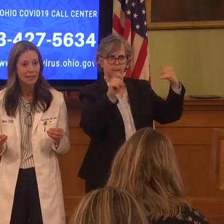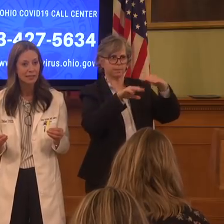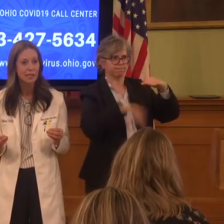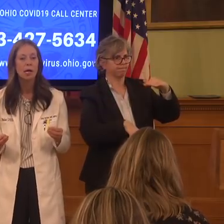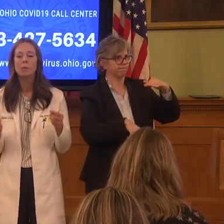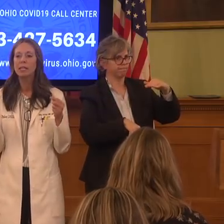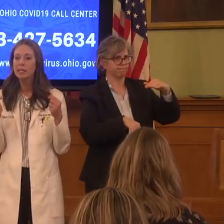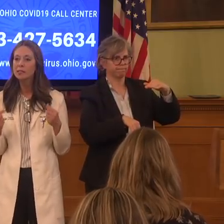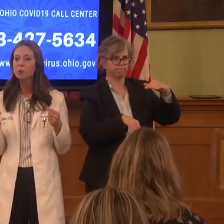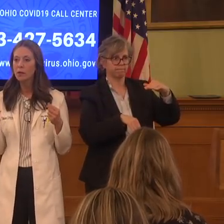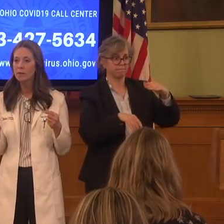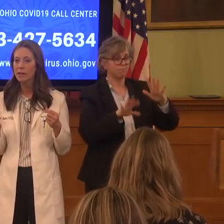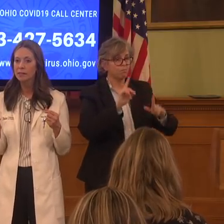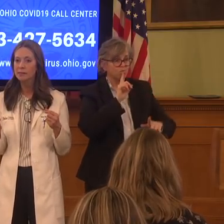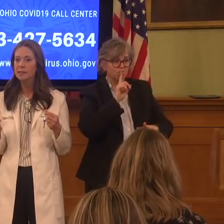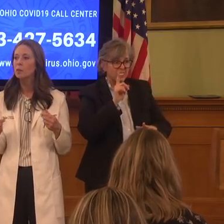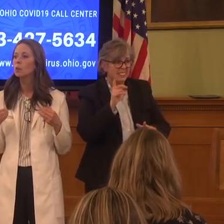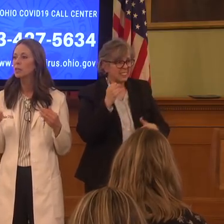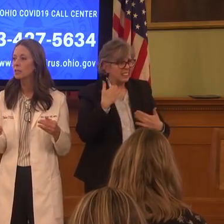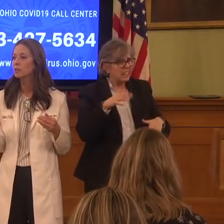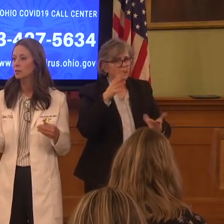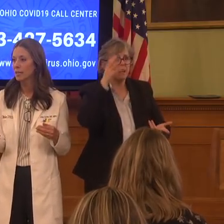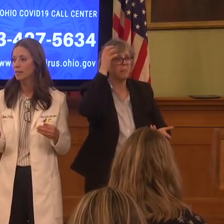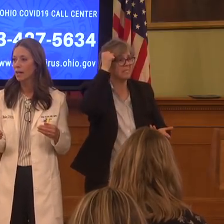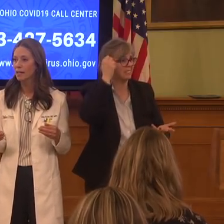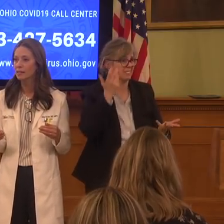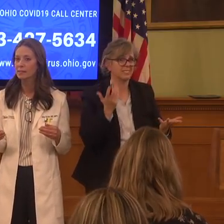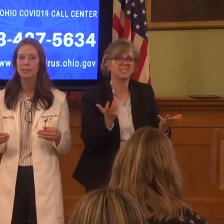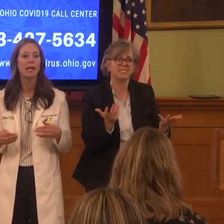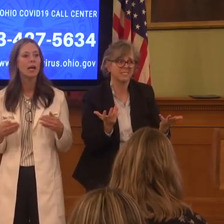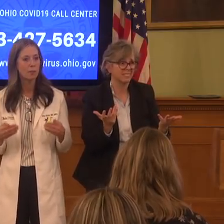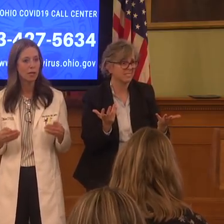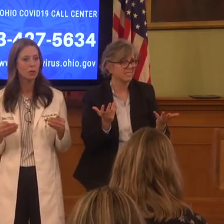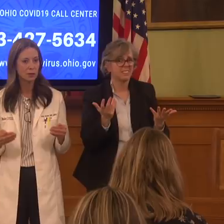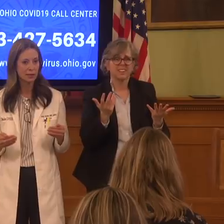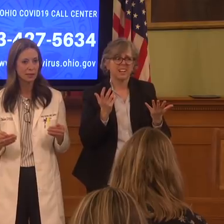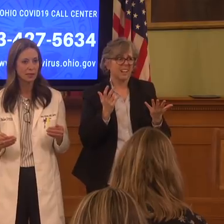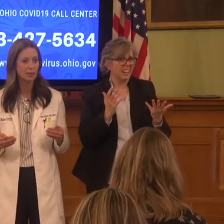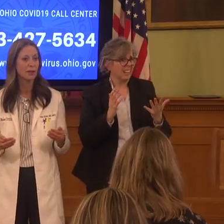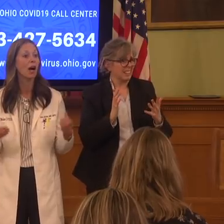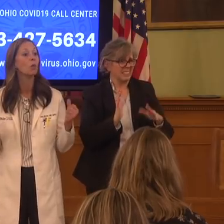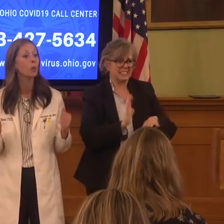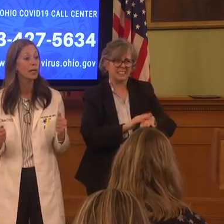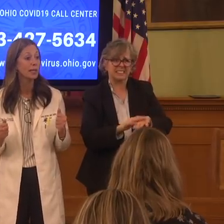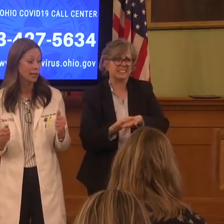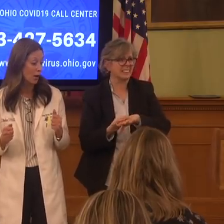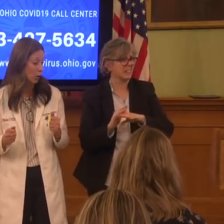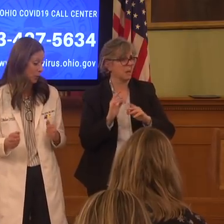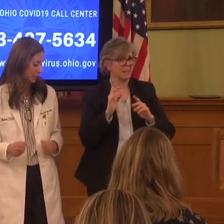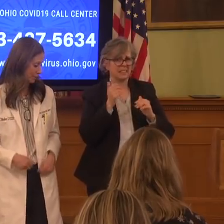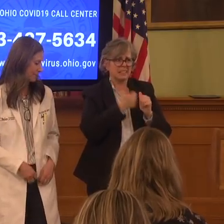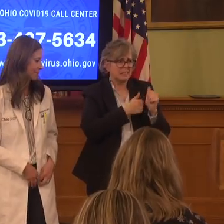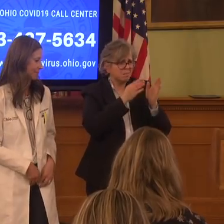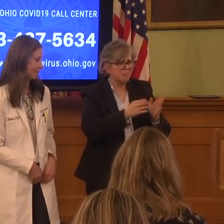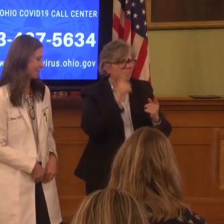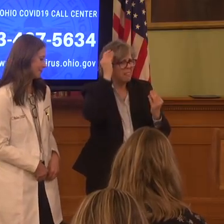common sense. But each one of us will need to use that guidance and make those decisions of how we can